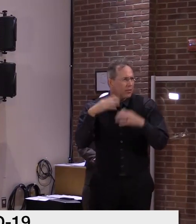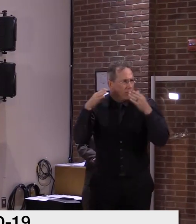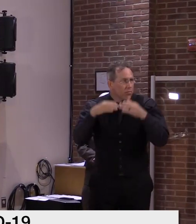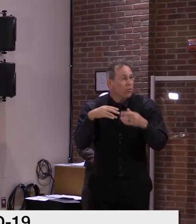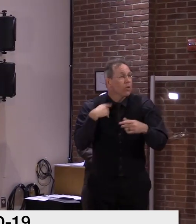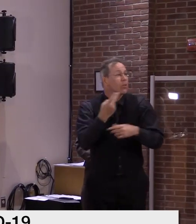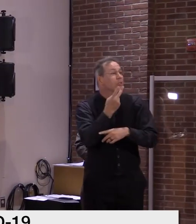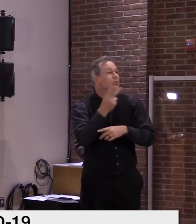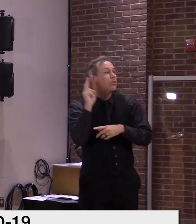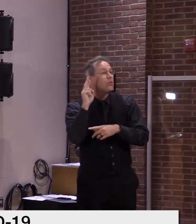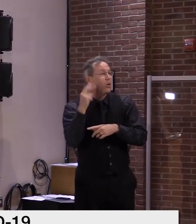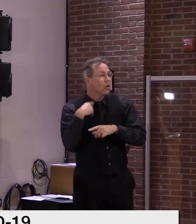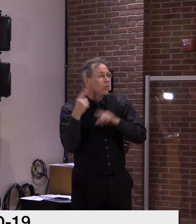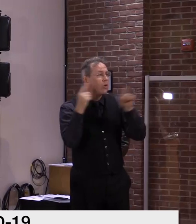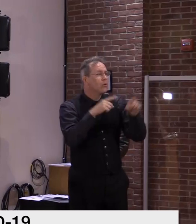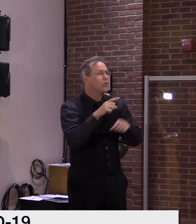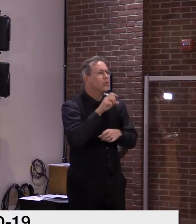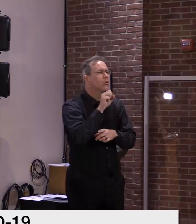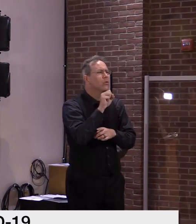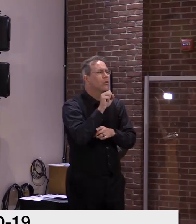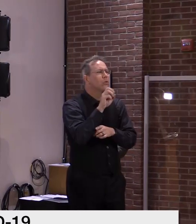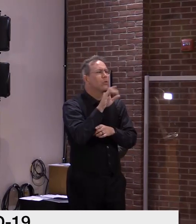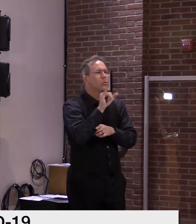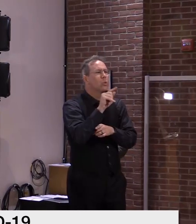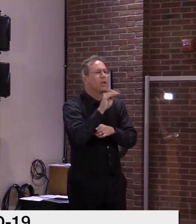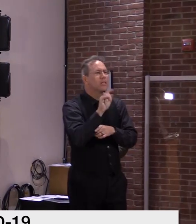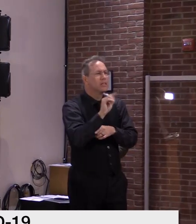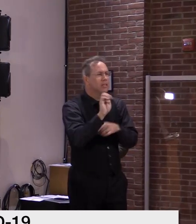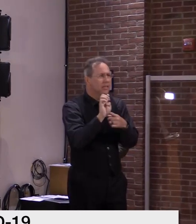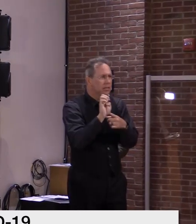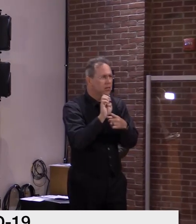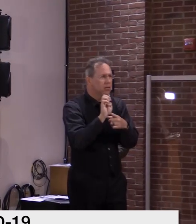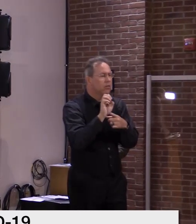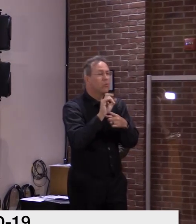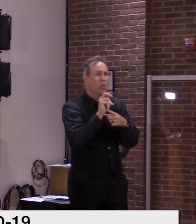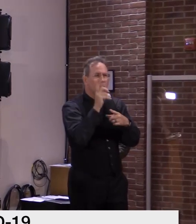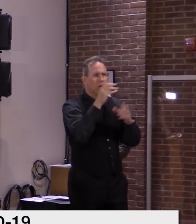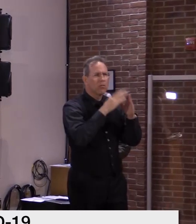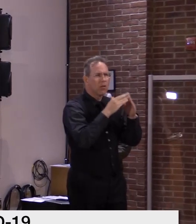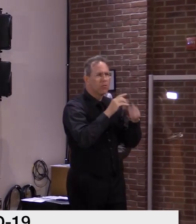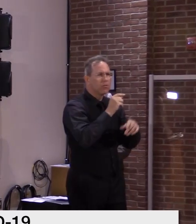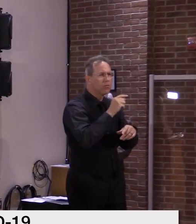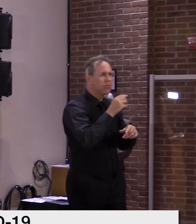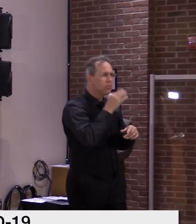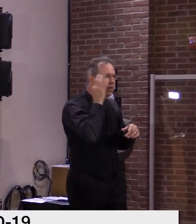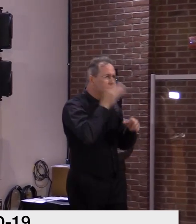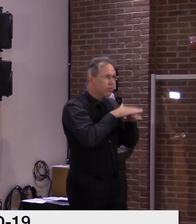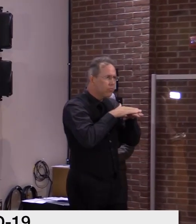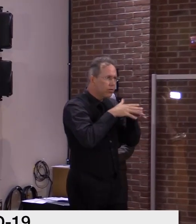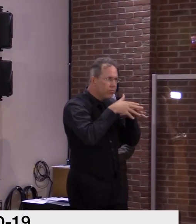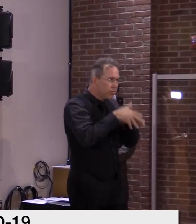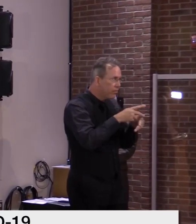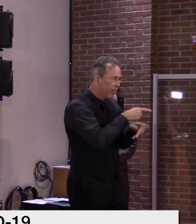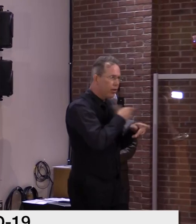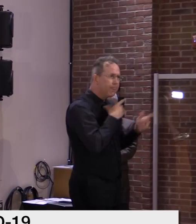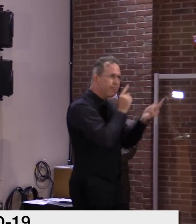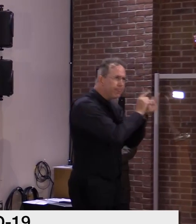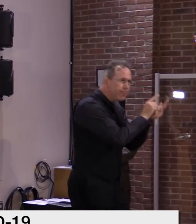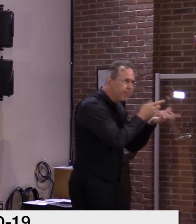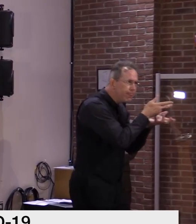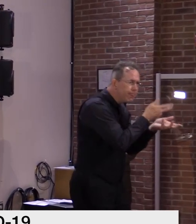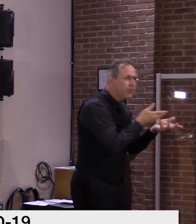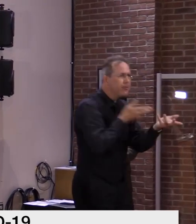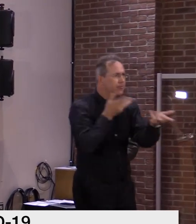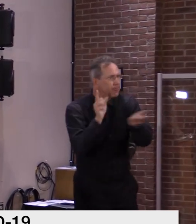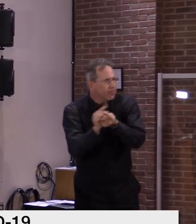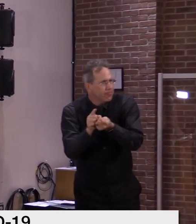And that seemed to be very well attended, by the way. But part of the strategy with